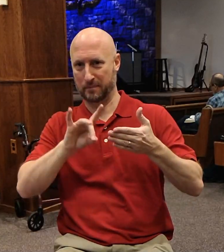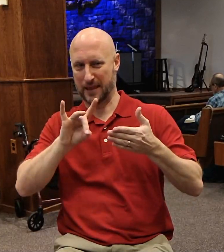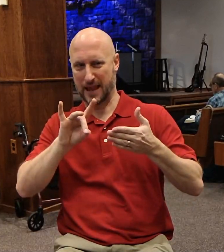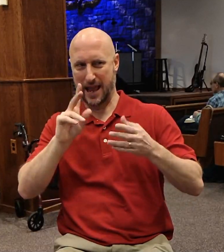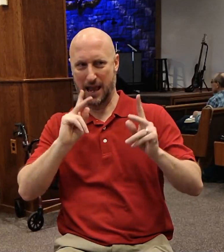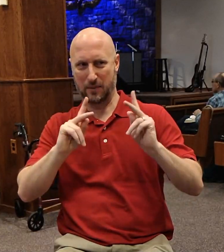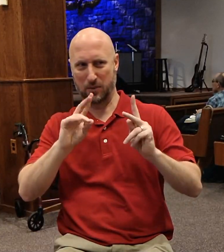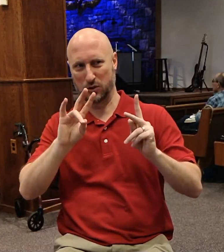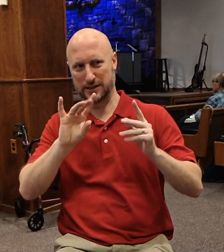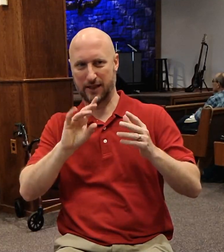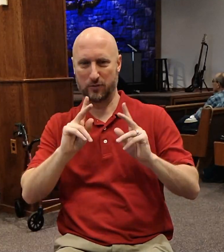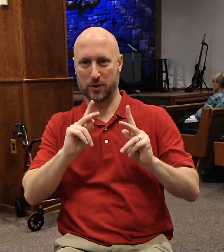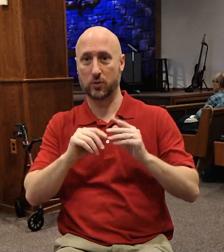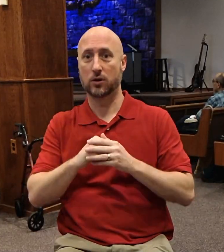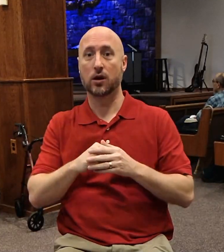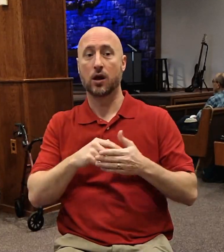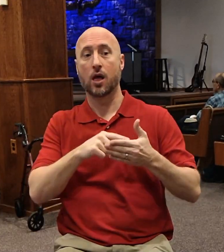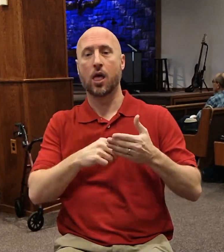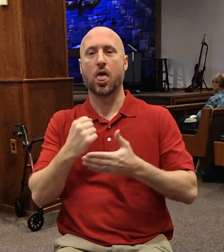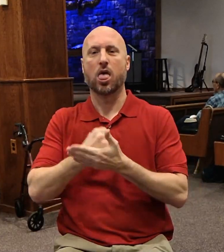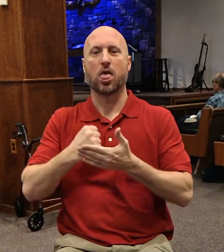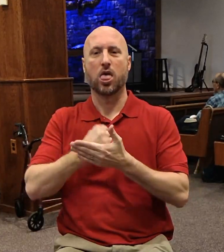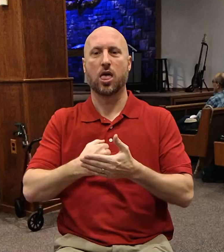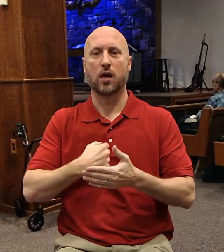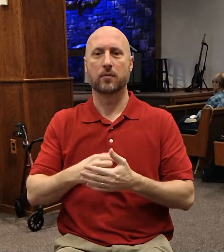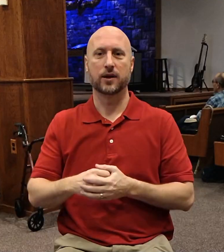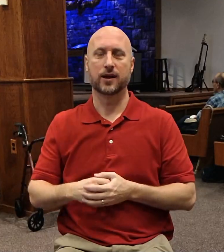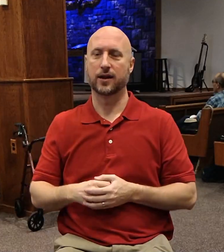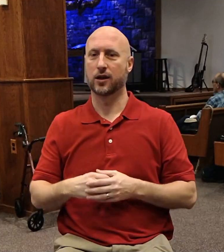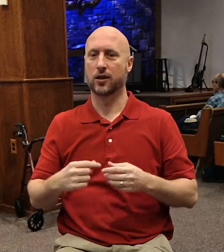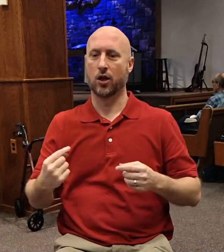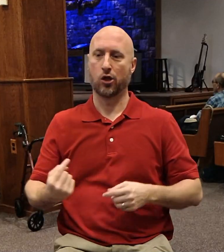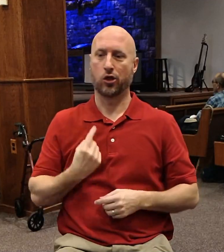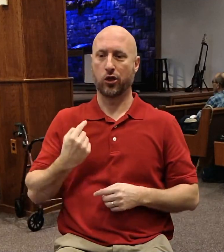hurt me. Their names will be in the bullet next week. No.